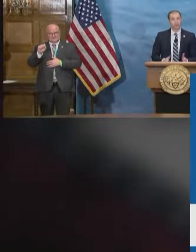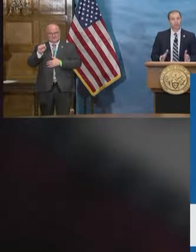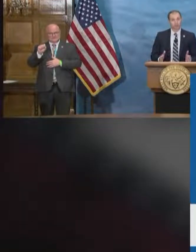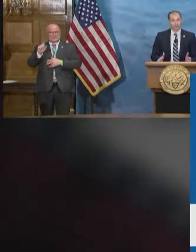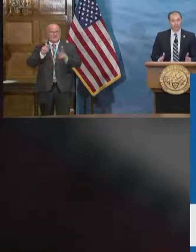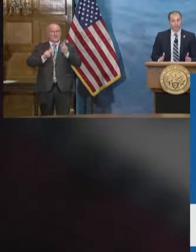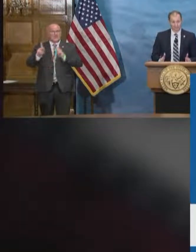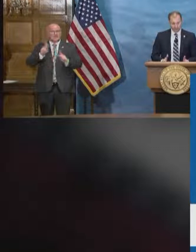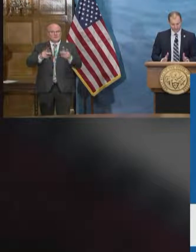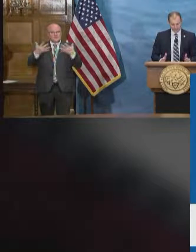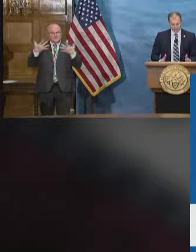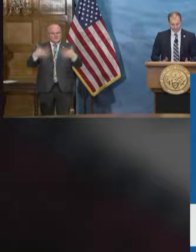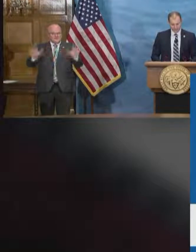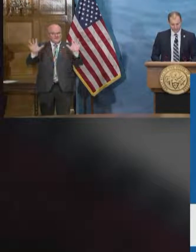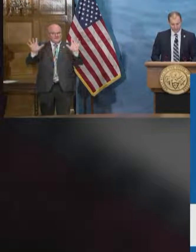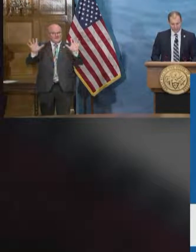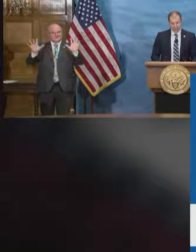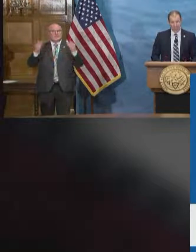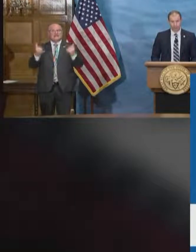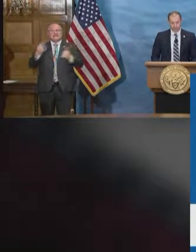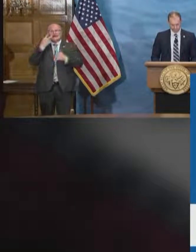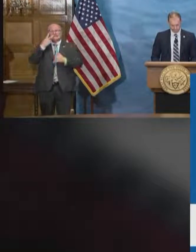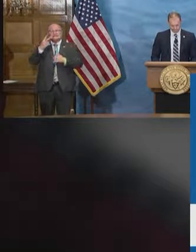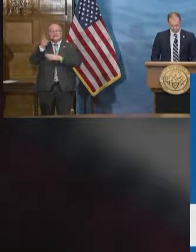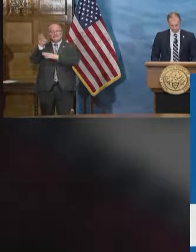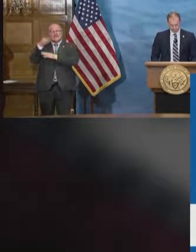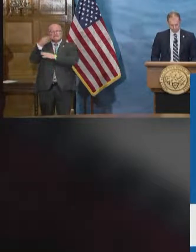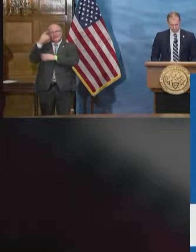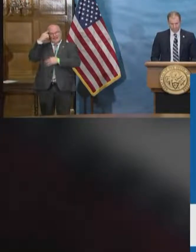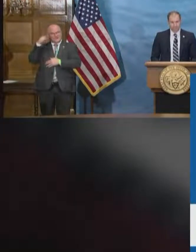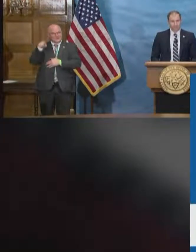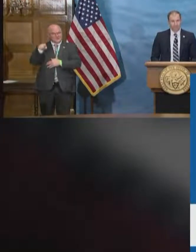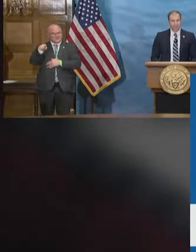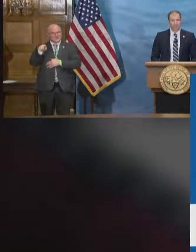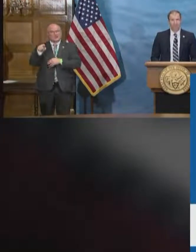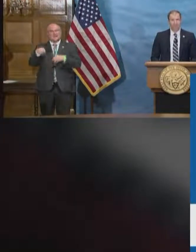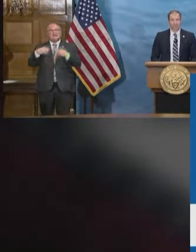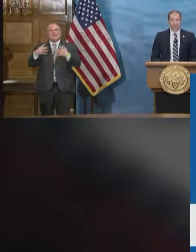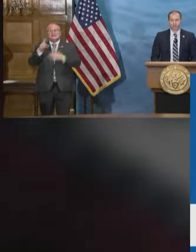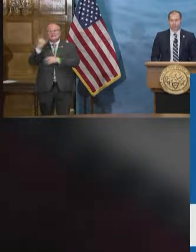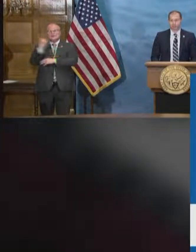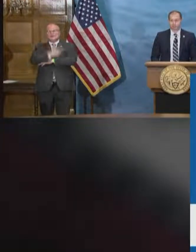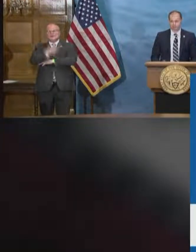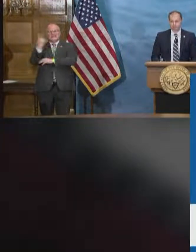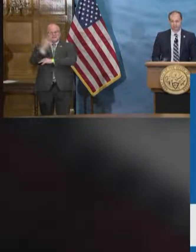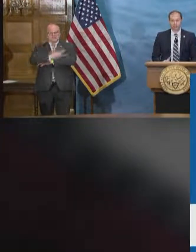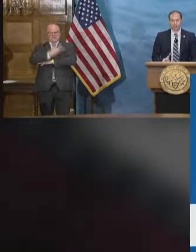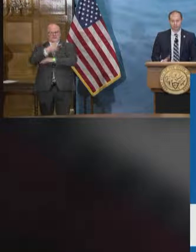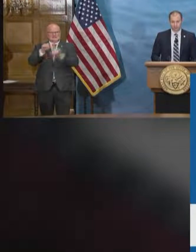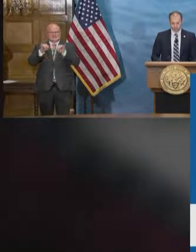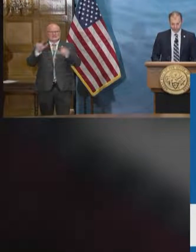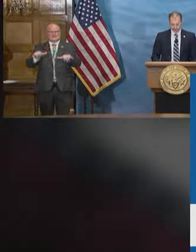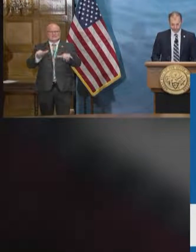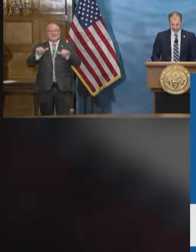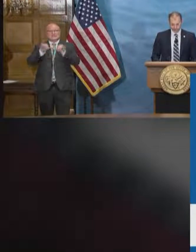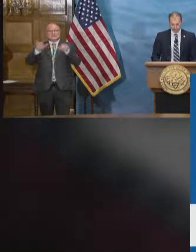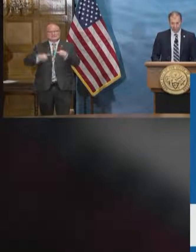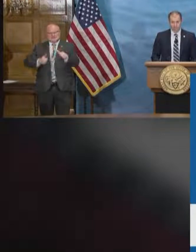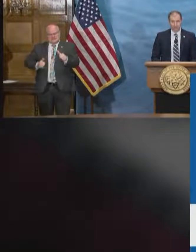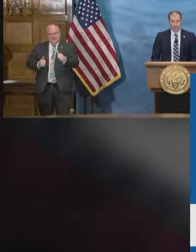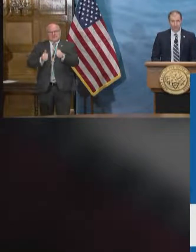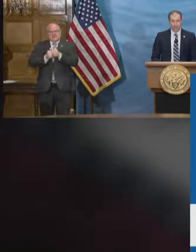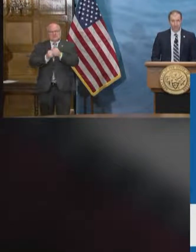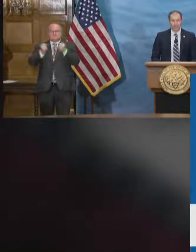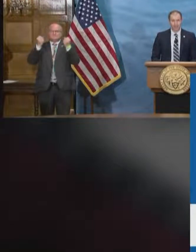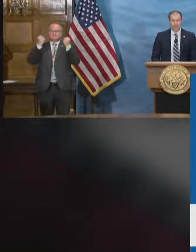who have done that and now see a flag for review, give that a day or two as our system is catching up with this massive